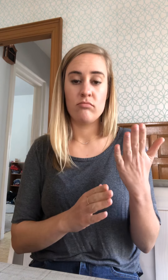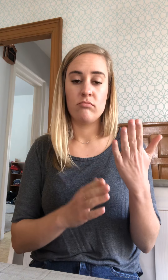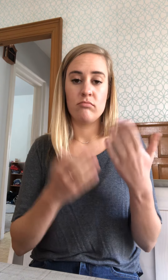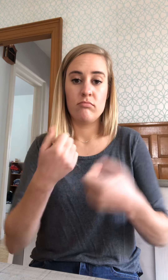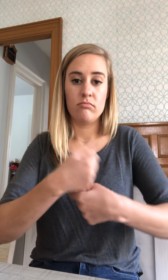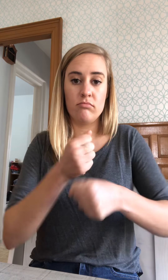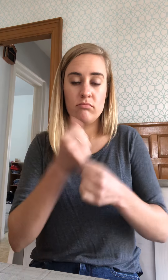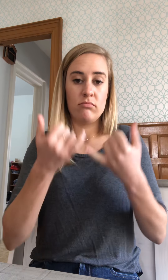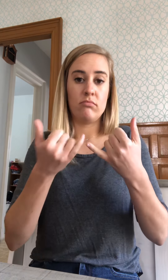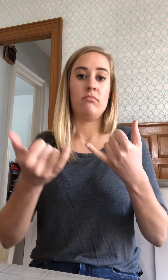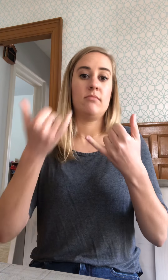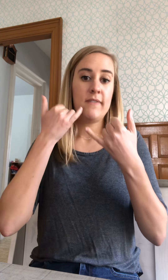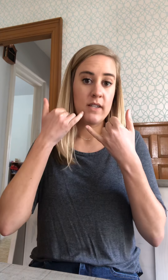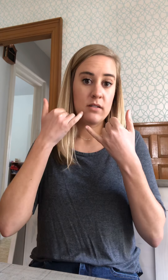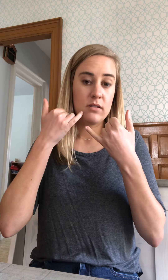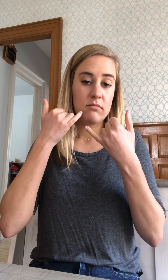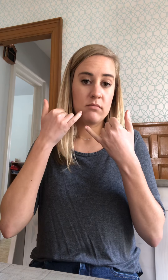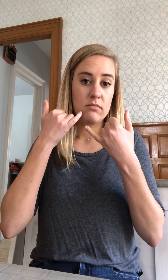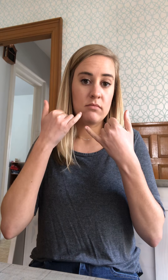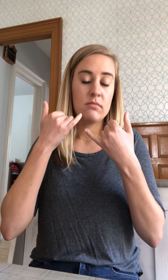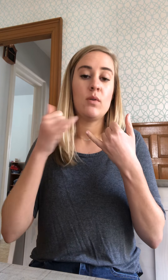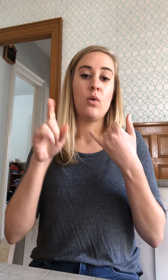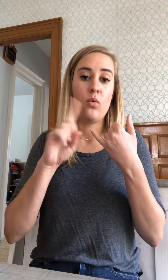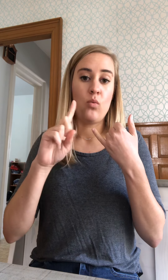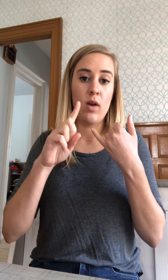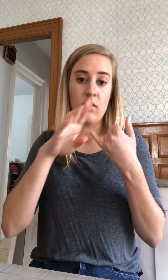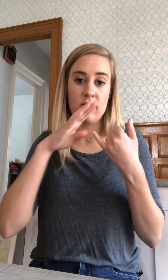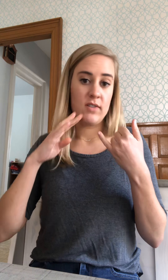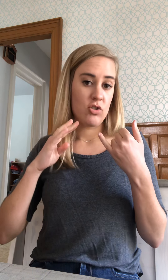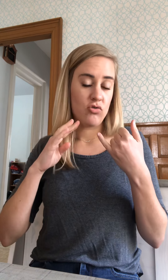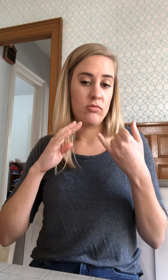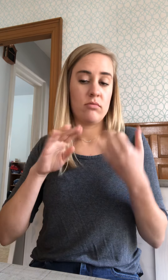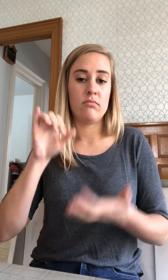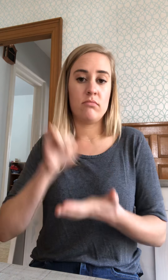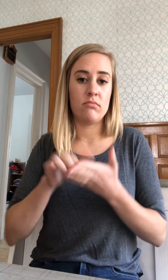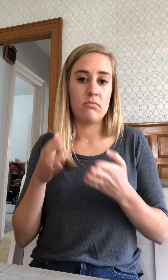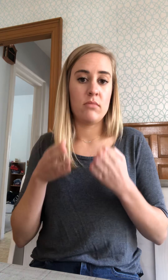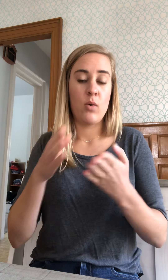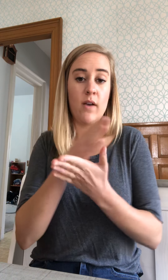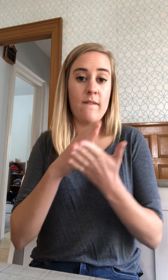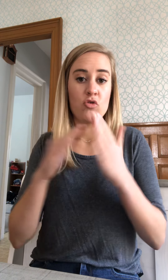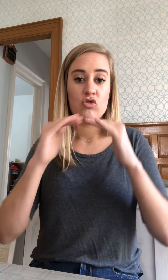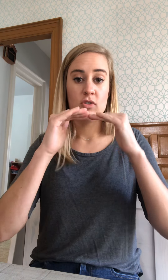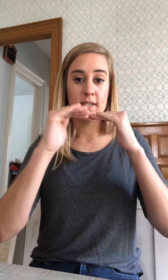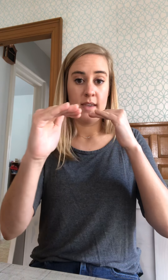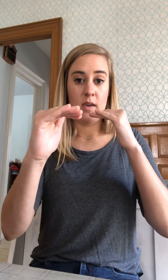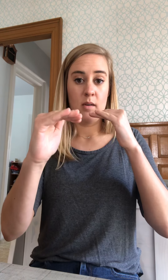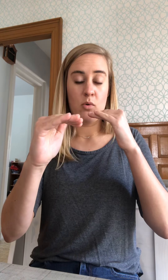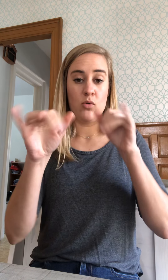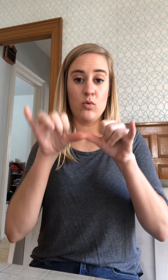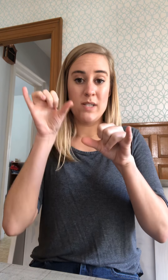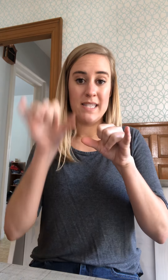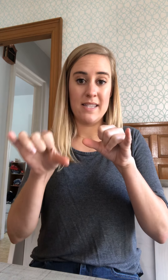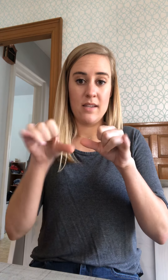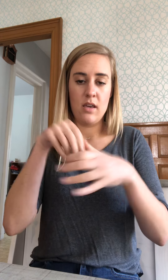fixation across the fracture line so that the fracture is stabilized in that position so the bones can heal